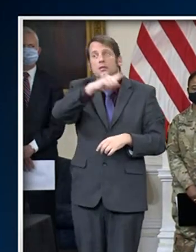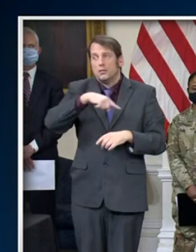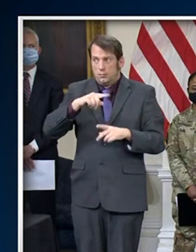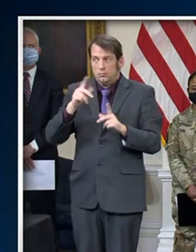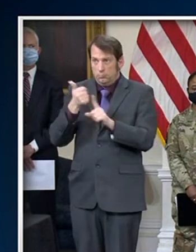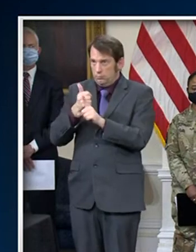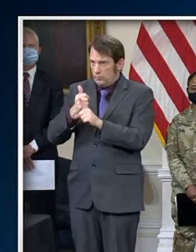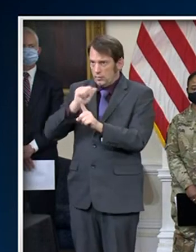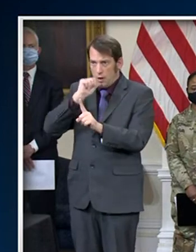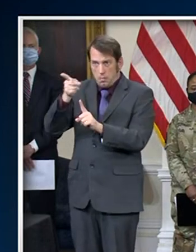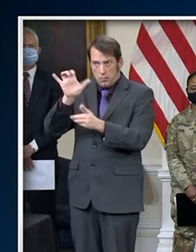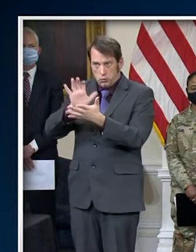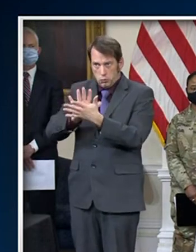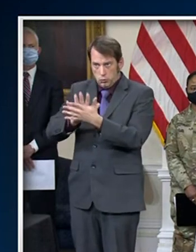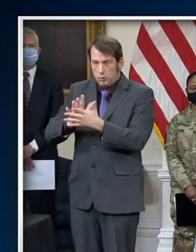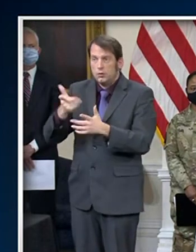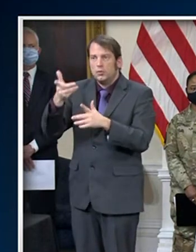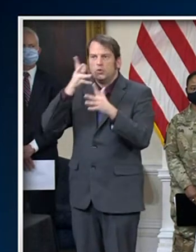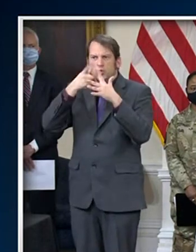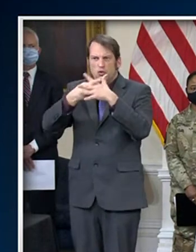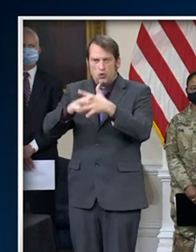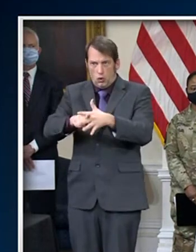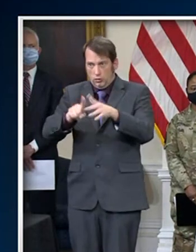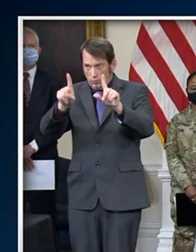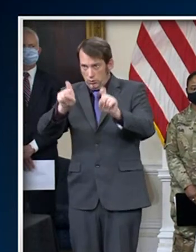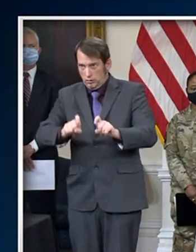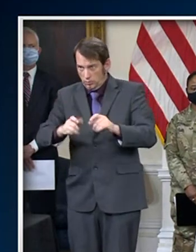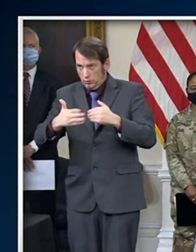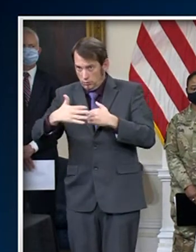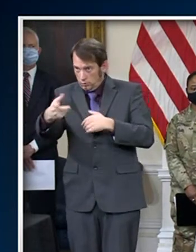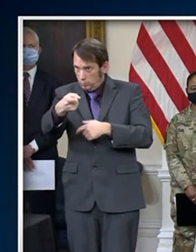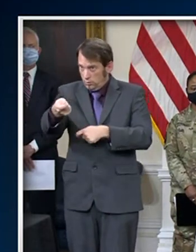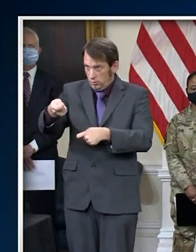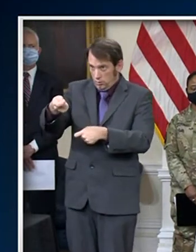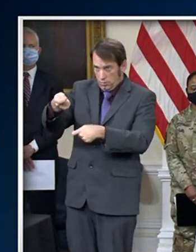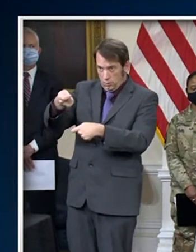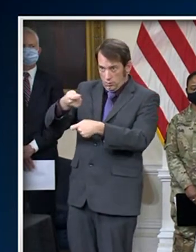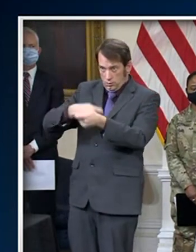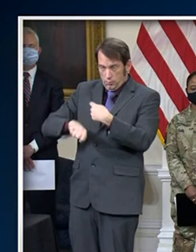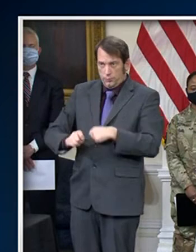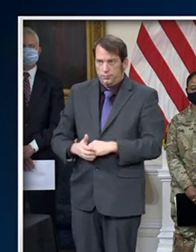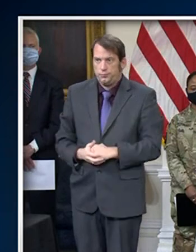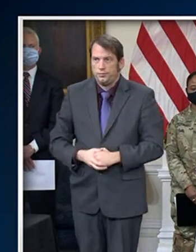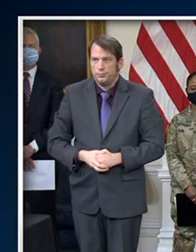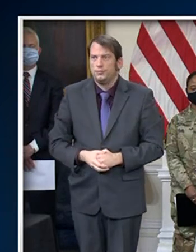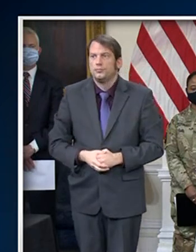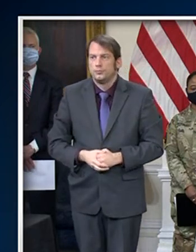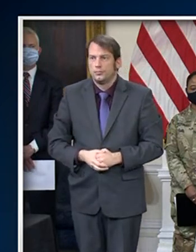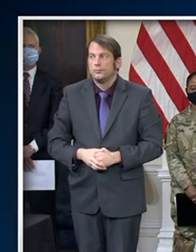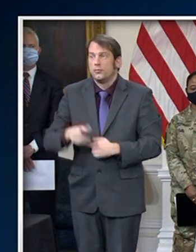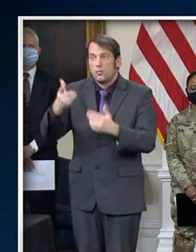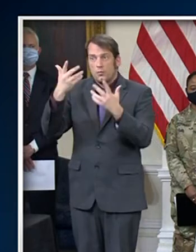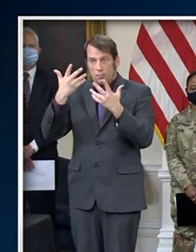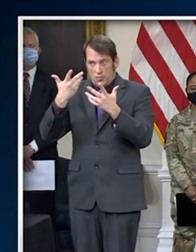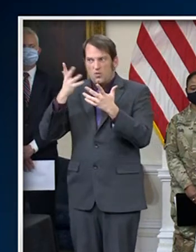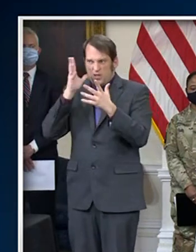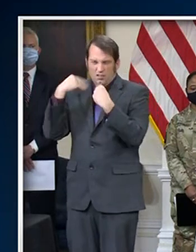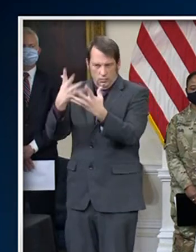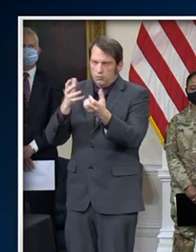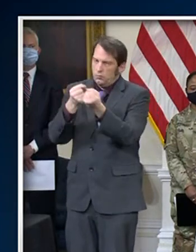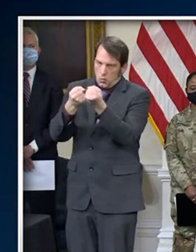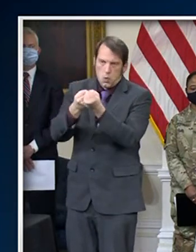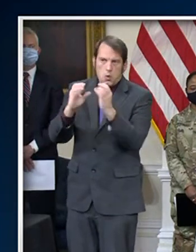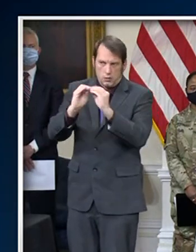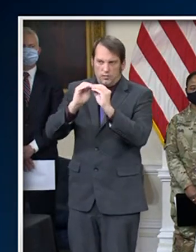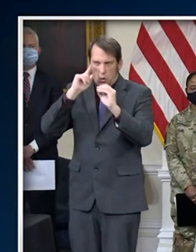want to launch a testing program or that want to supplement an existing testing program. We're also offering an